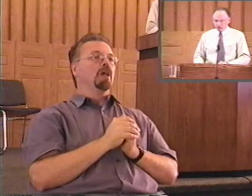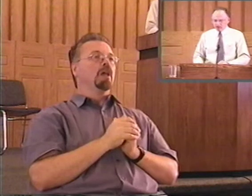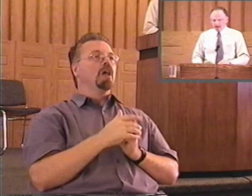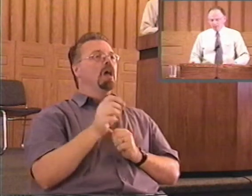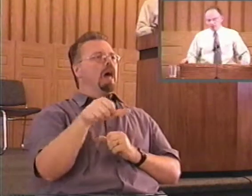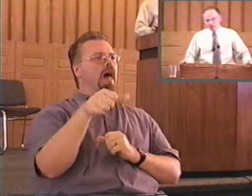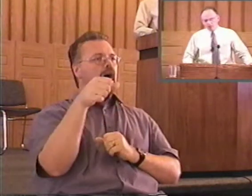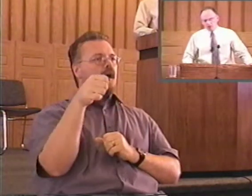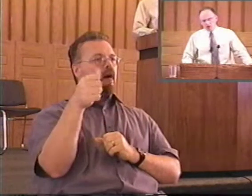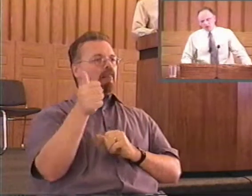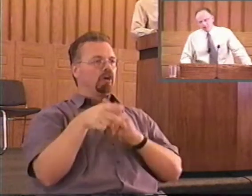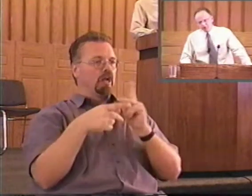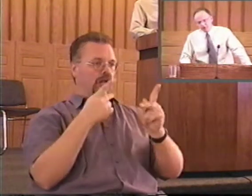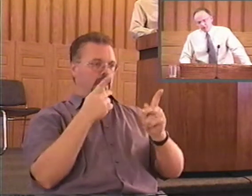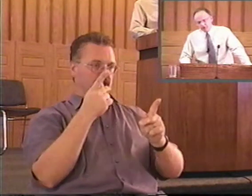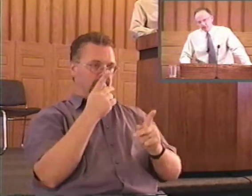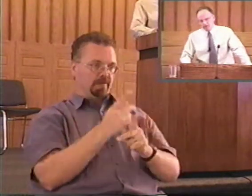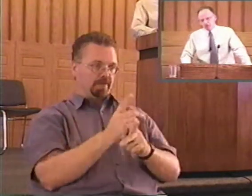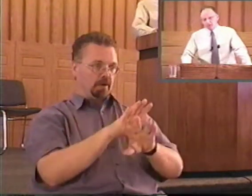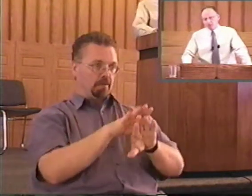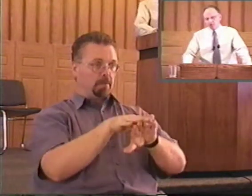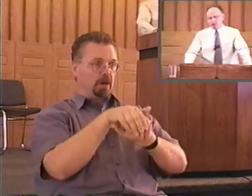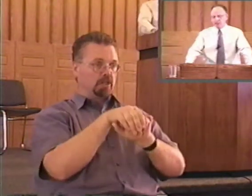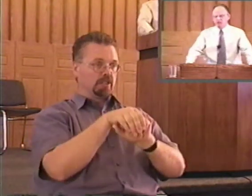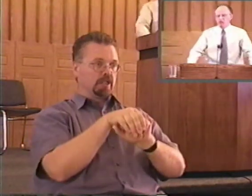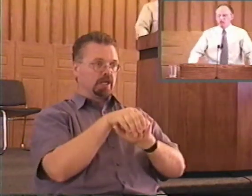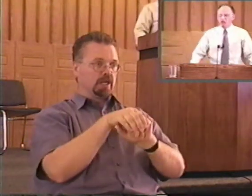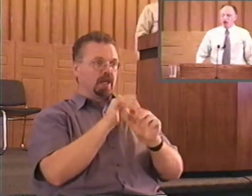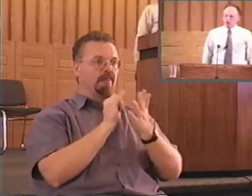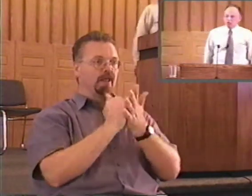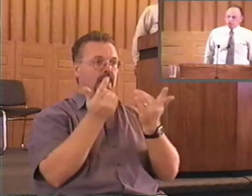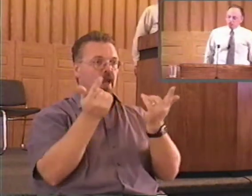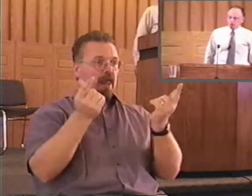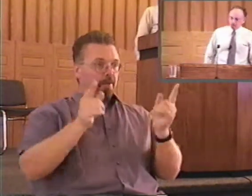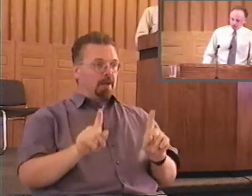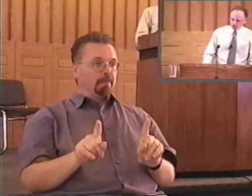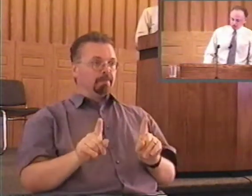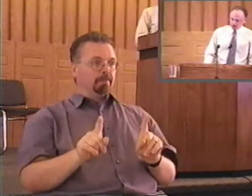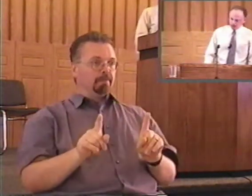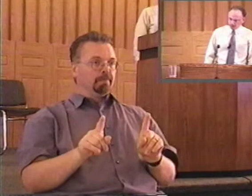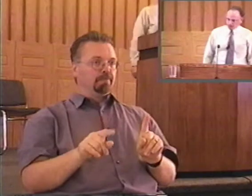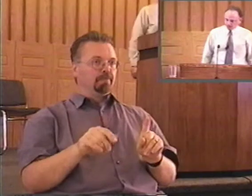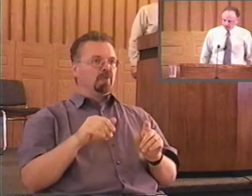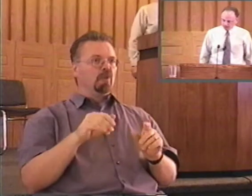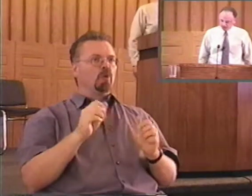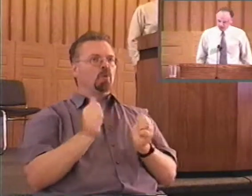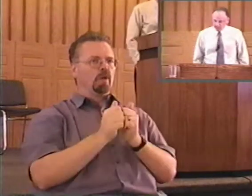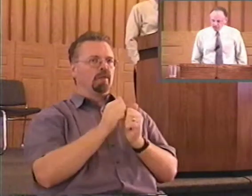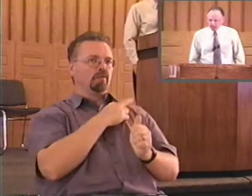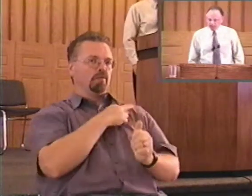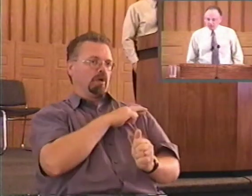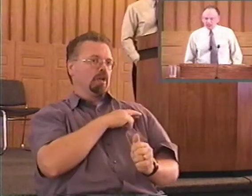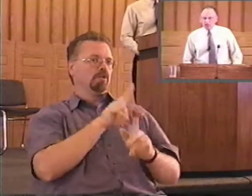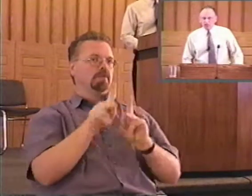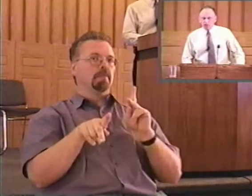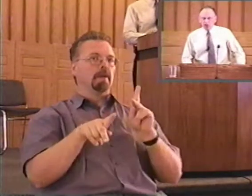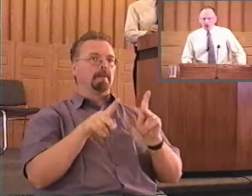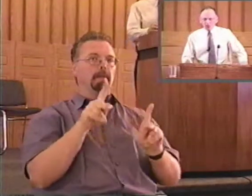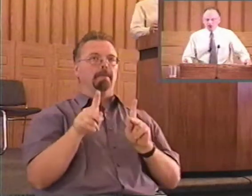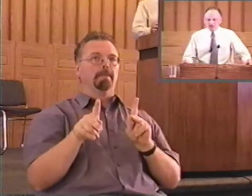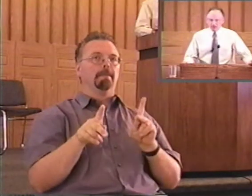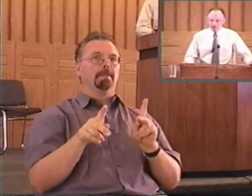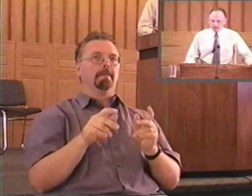Here's another type of hypocrisy that can take place amongst religious people. It's